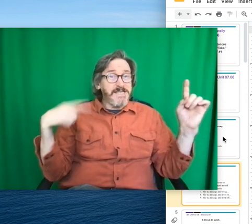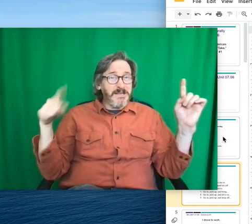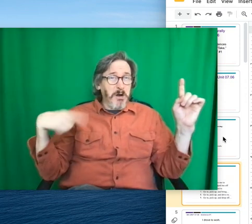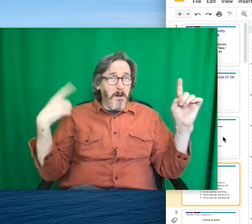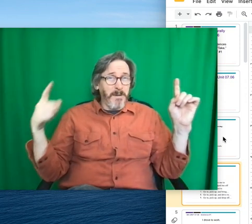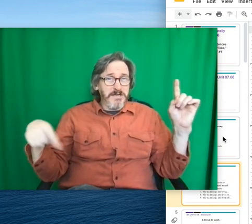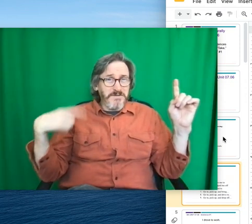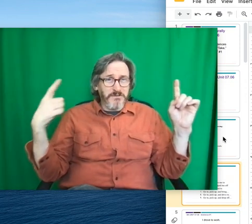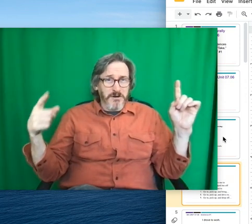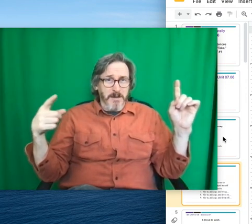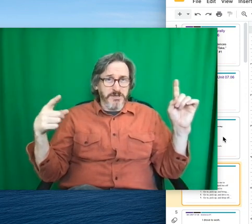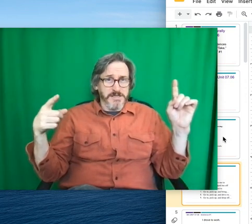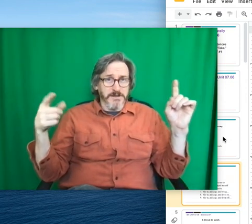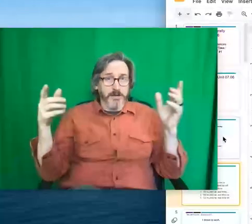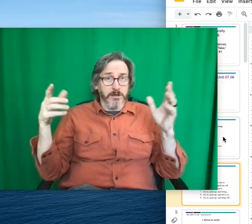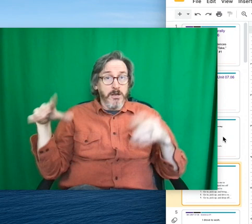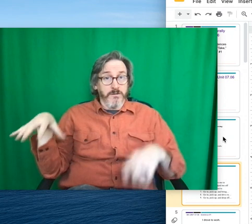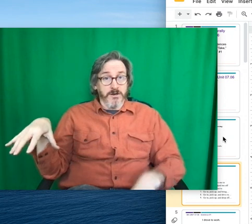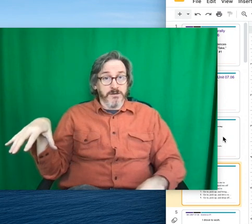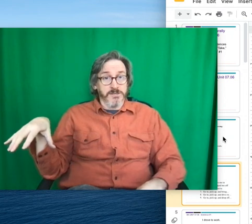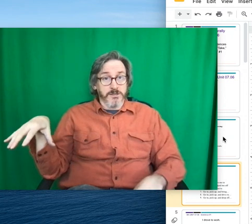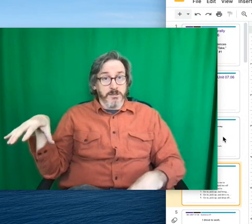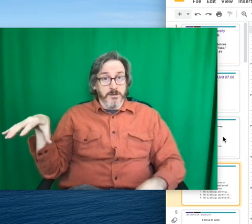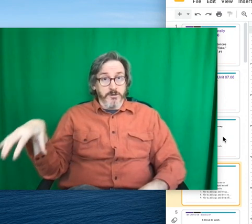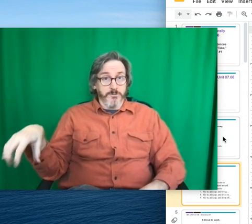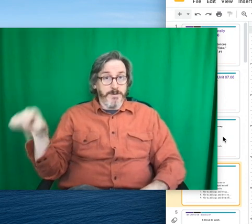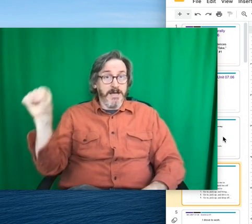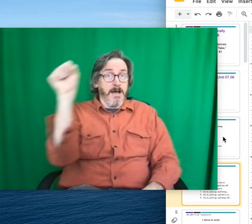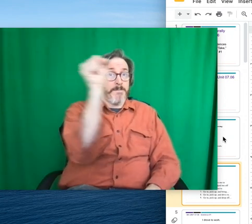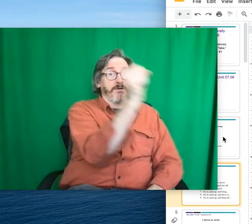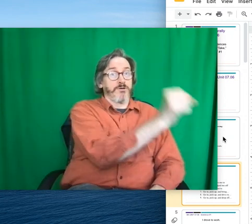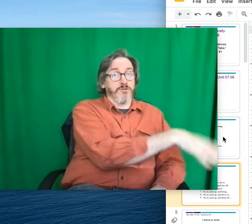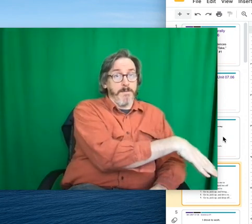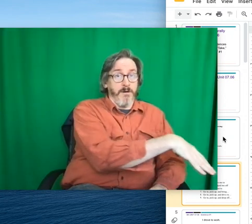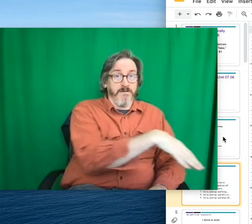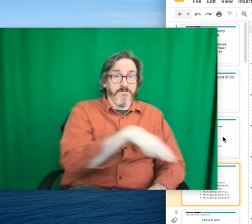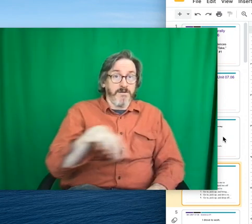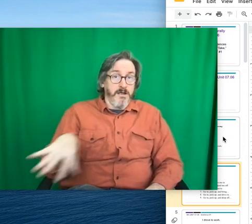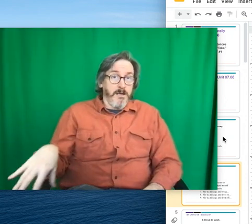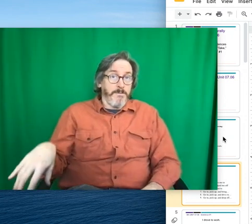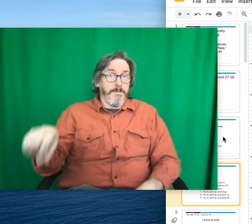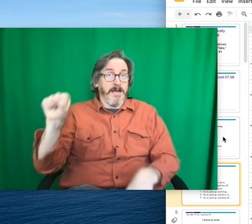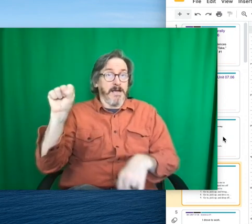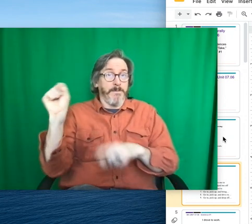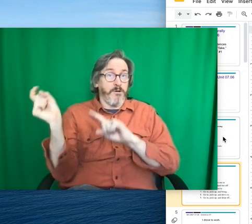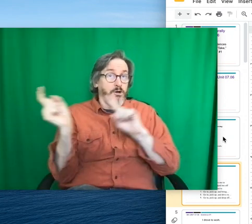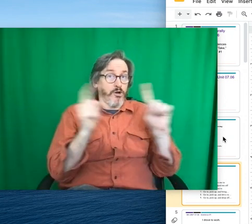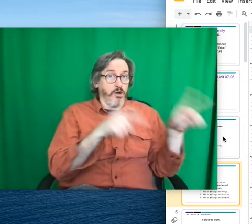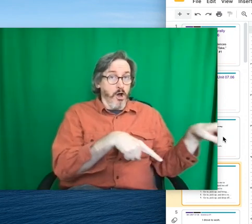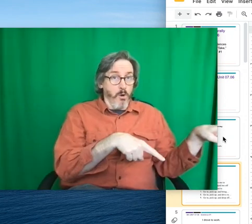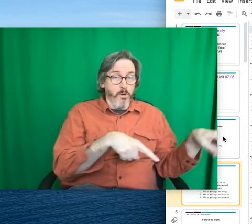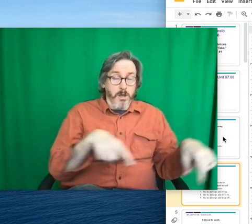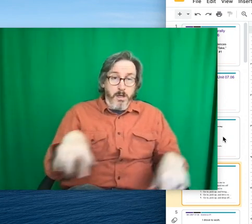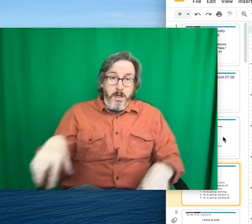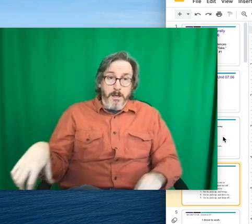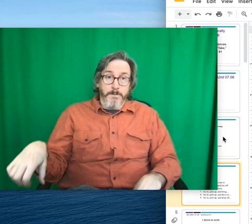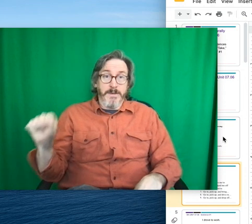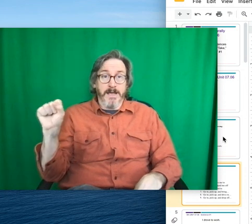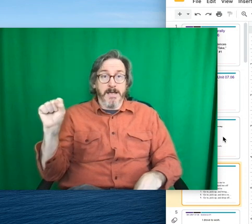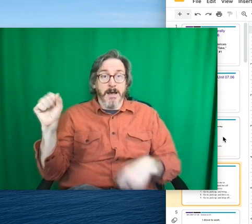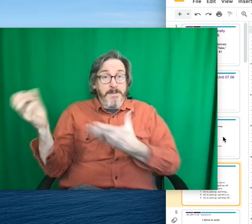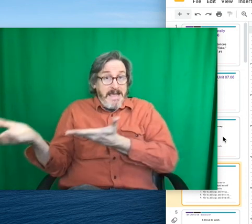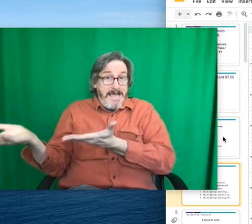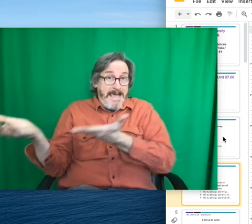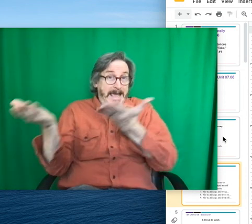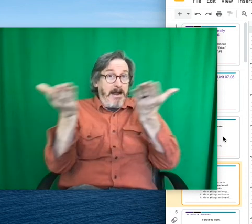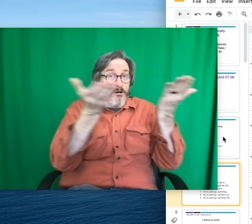So you can see there are a bunch of different options in there. There's pick up, drop off, pick up, go,